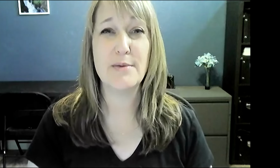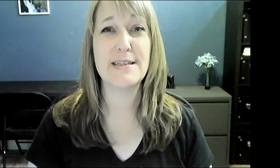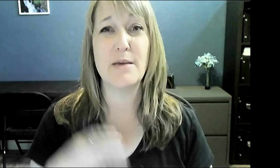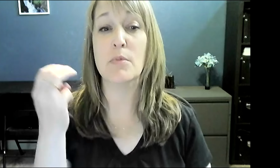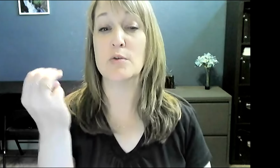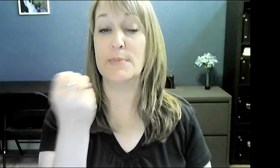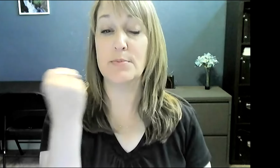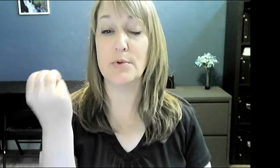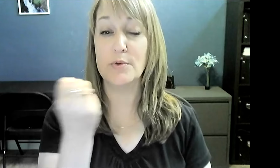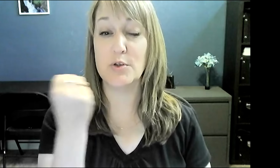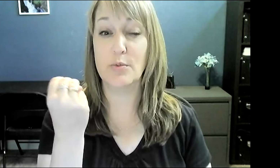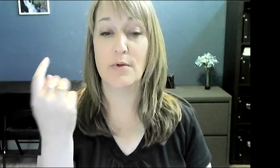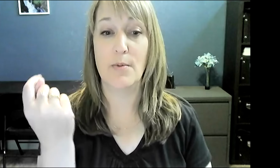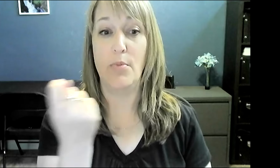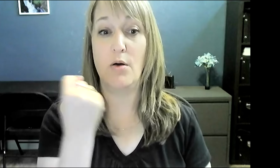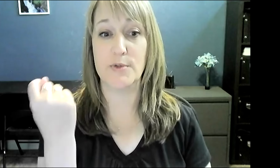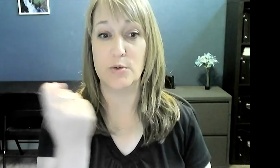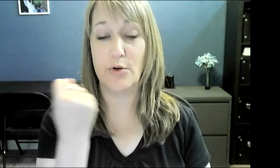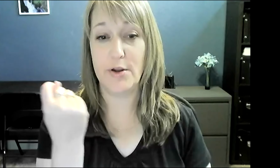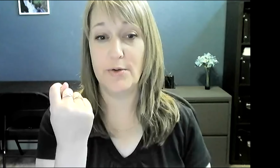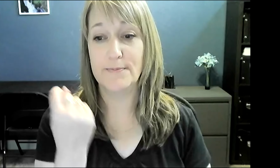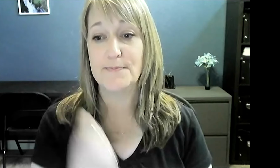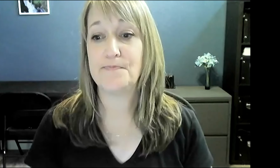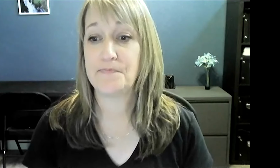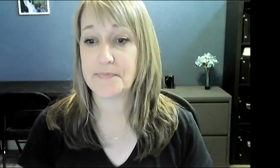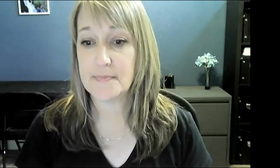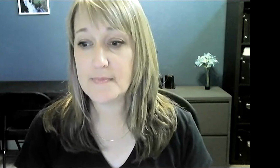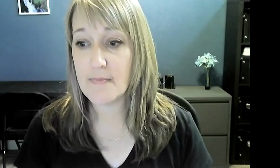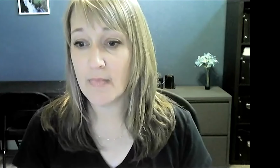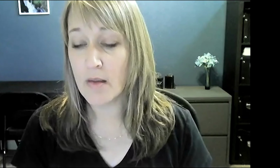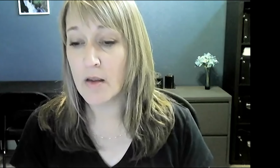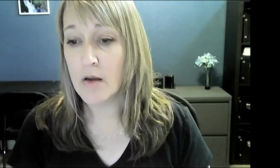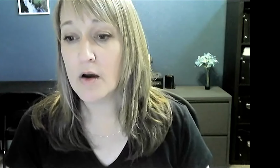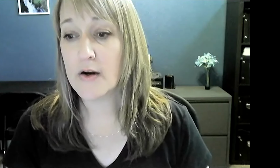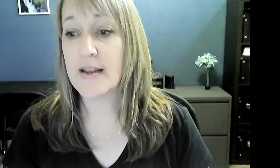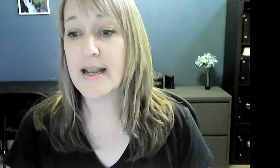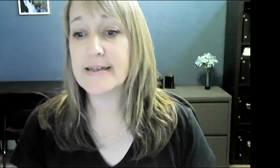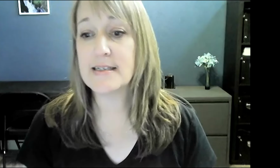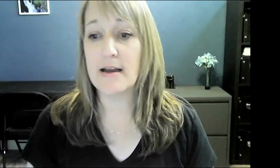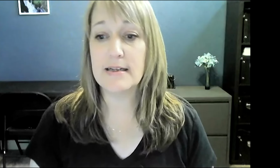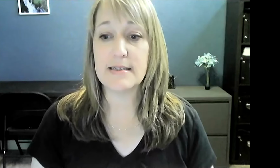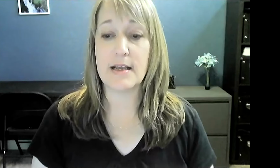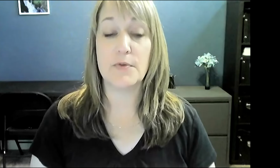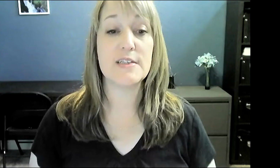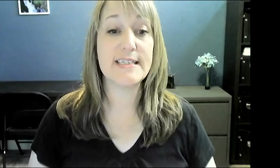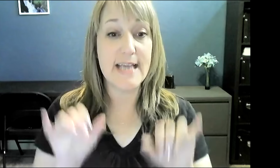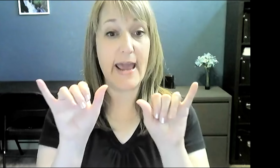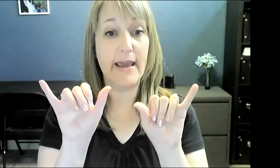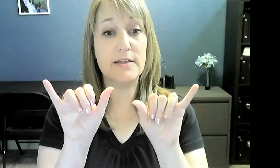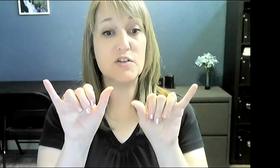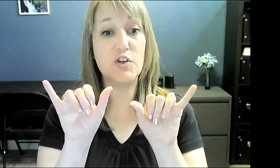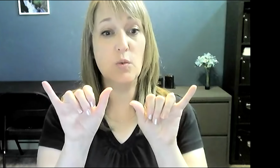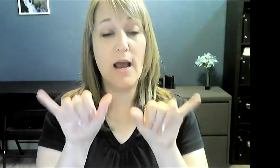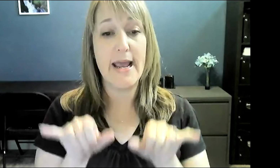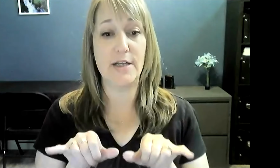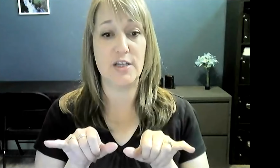say most people do palm toward you. All right, the next sign is a sign for stay. It's two Y hand shapes